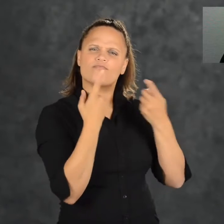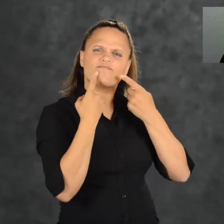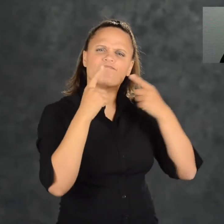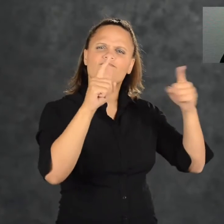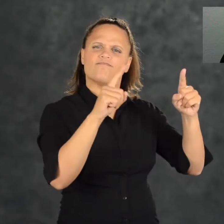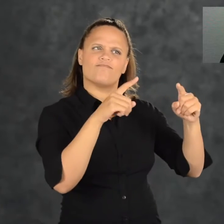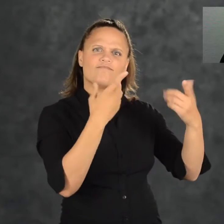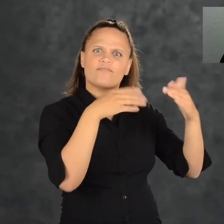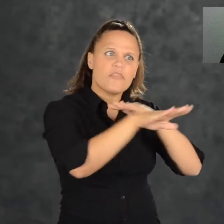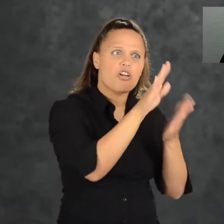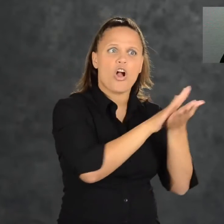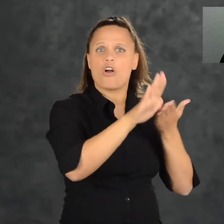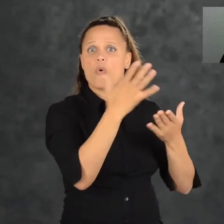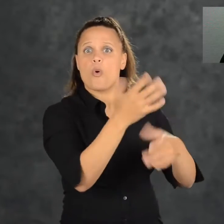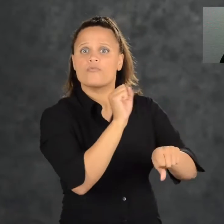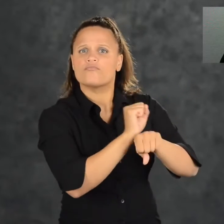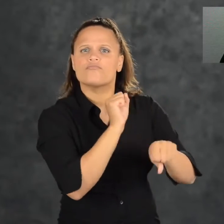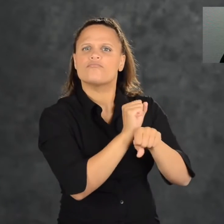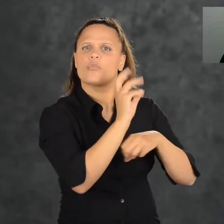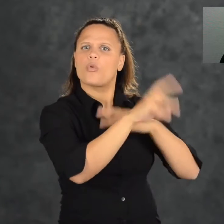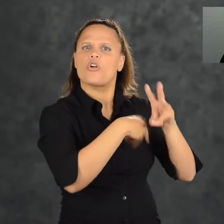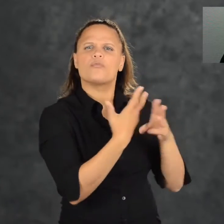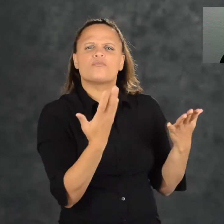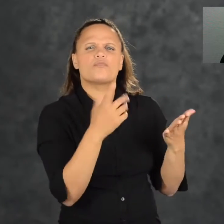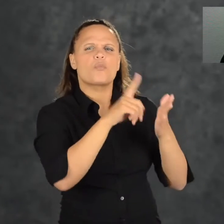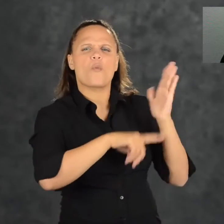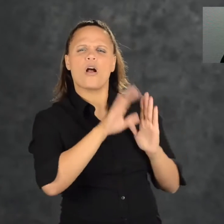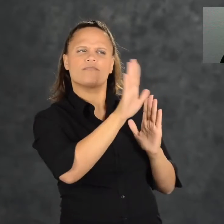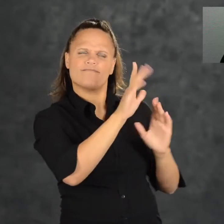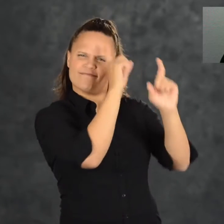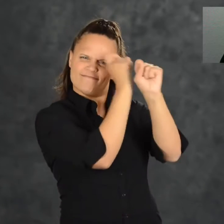This involves the students' future goals and how they